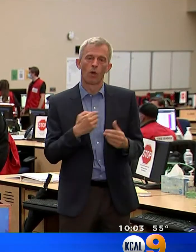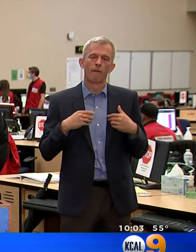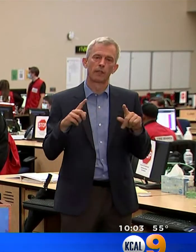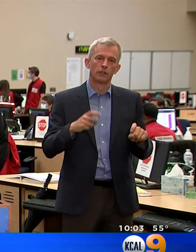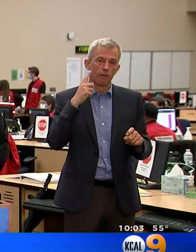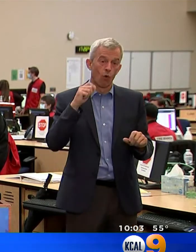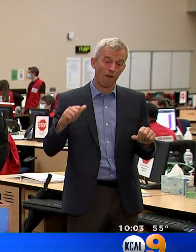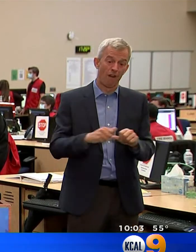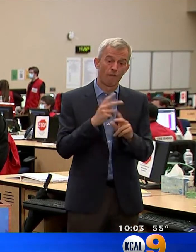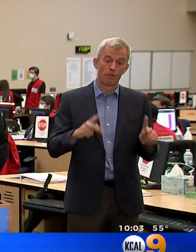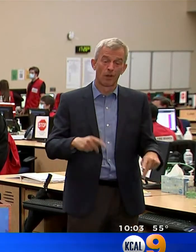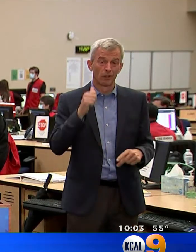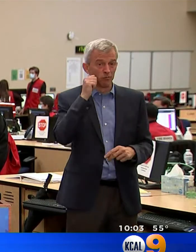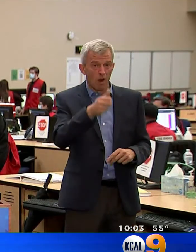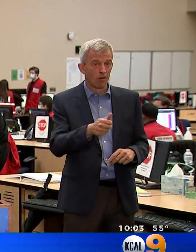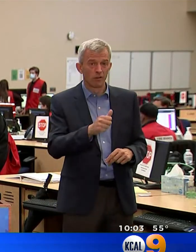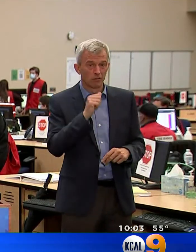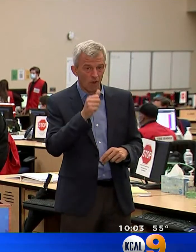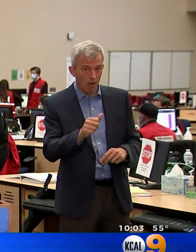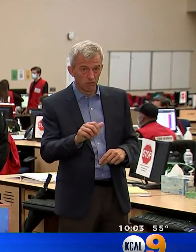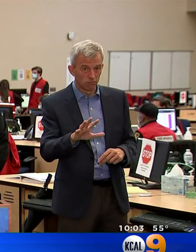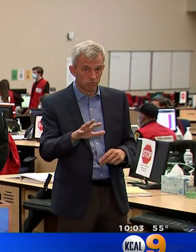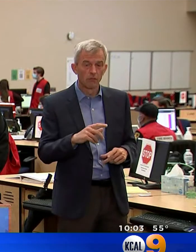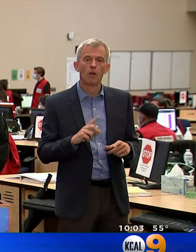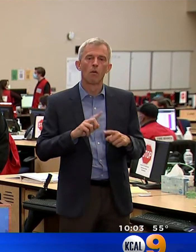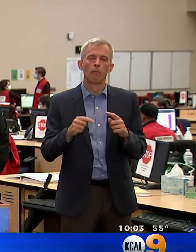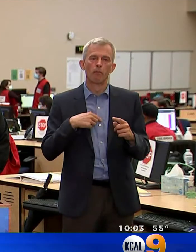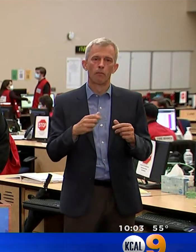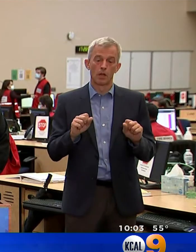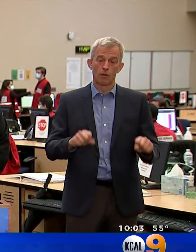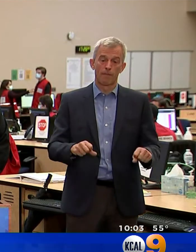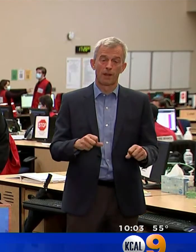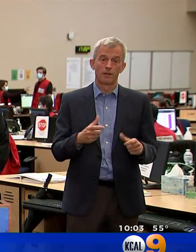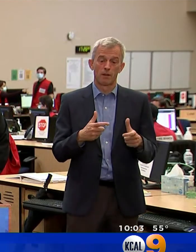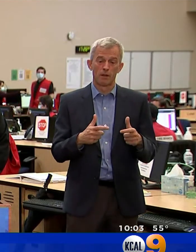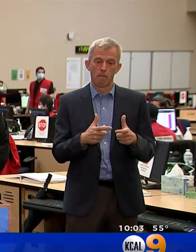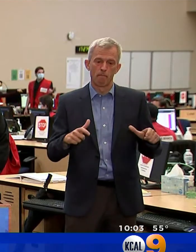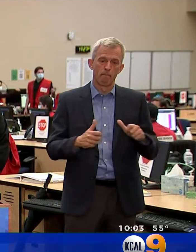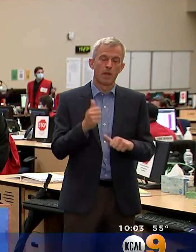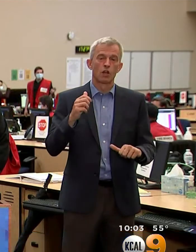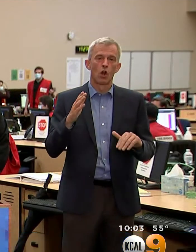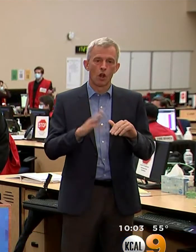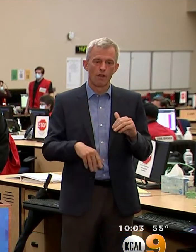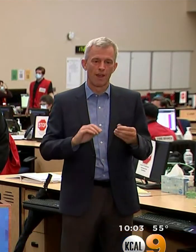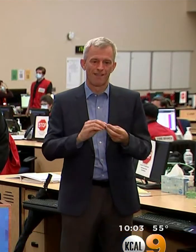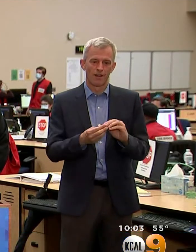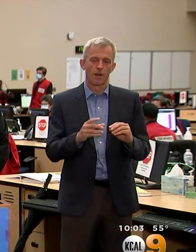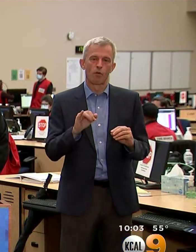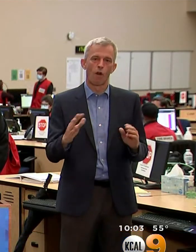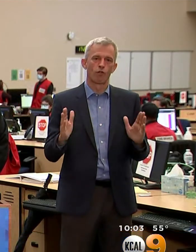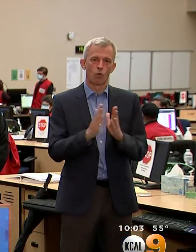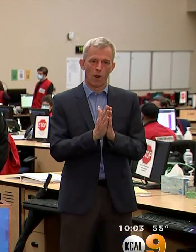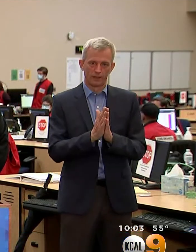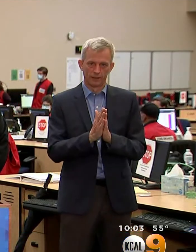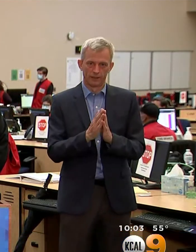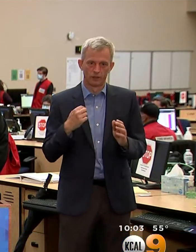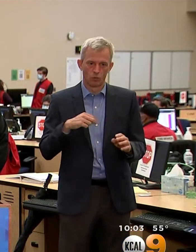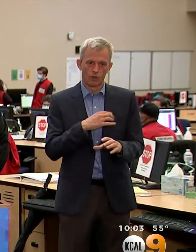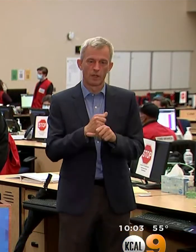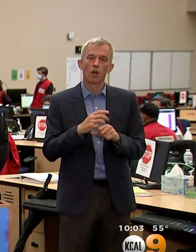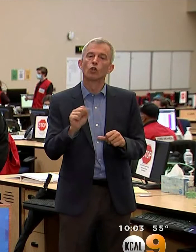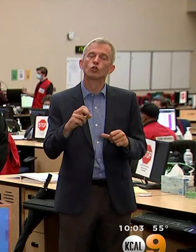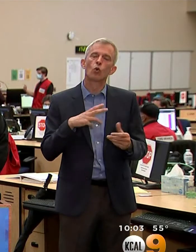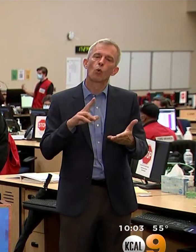tomorrow, but it means that our capacity is now greater than the number that we are getting through the requirements that we had. So sign up